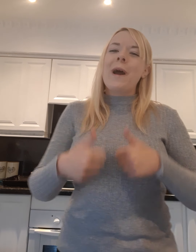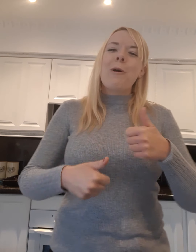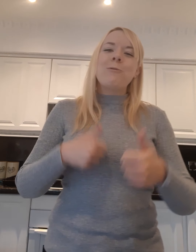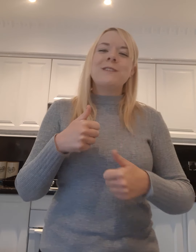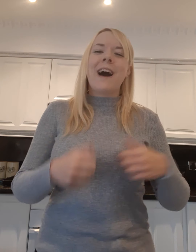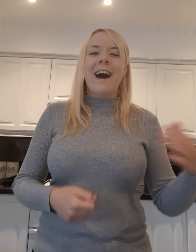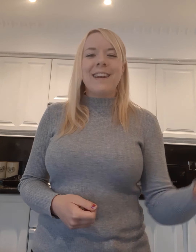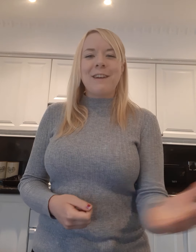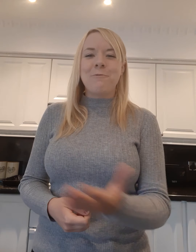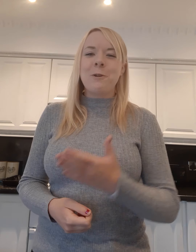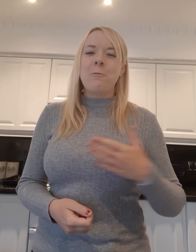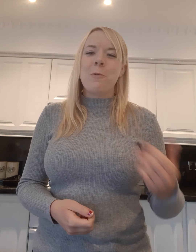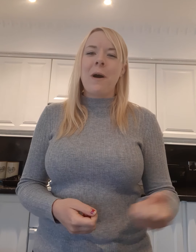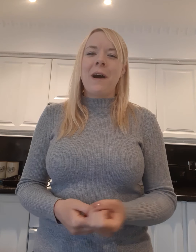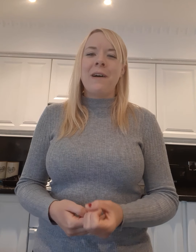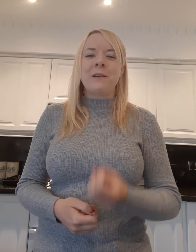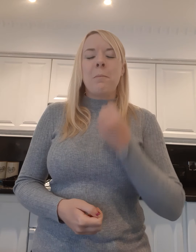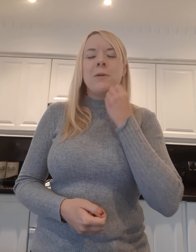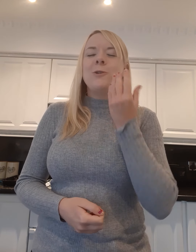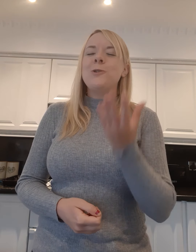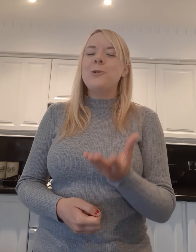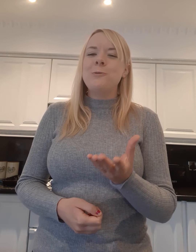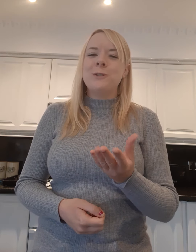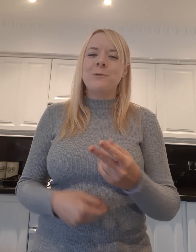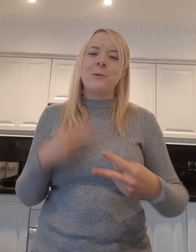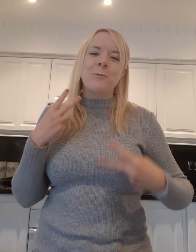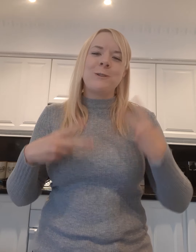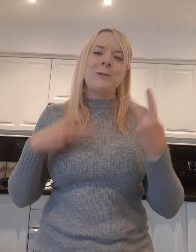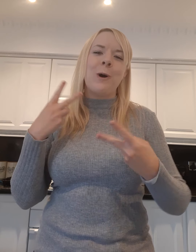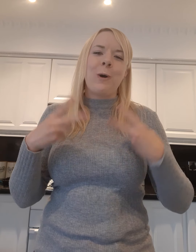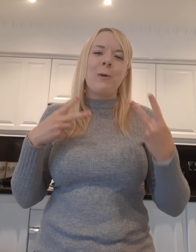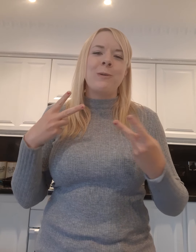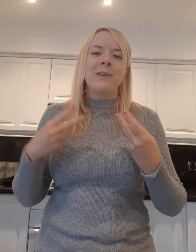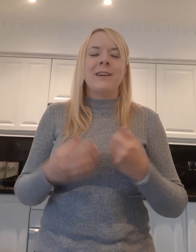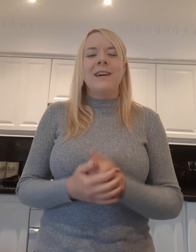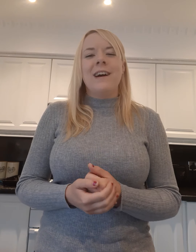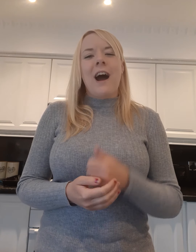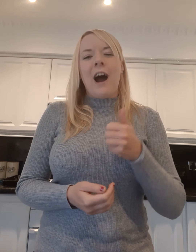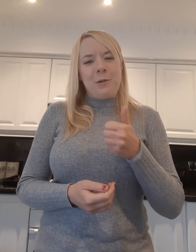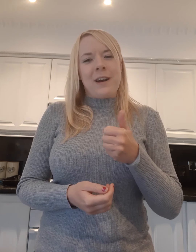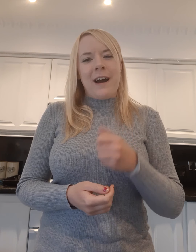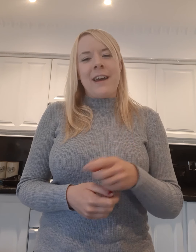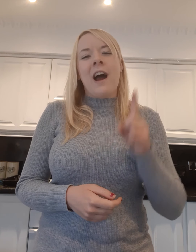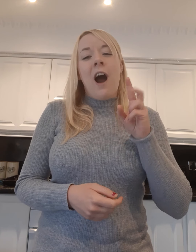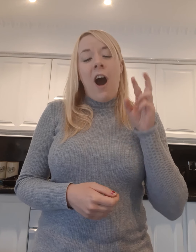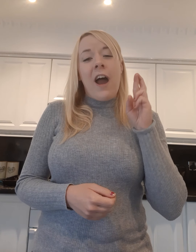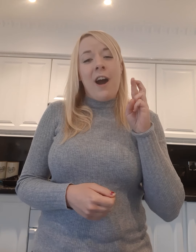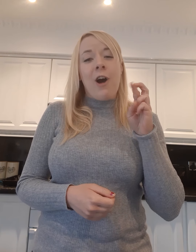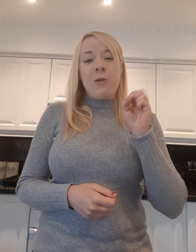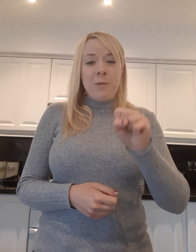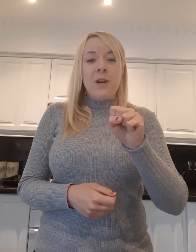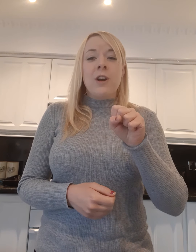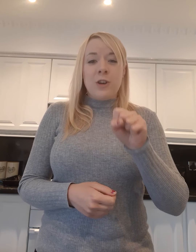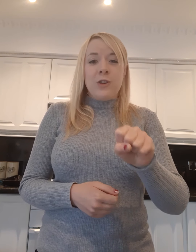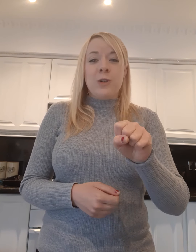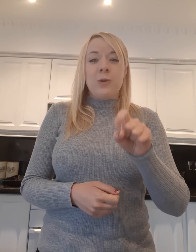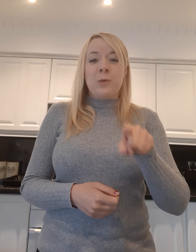Well done, everyone. Beautiful song. Okay, I hope you